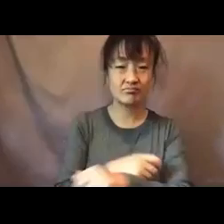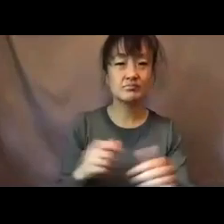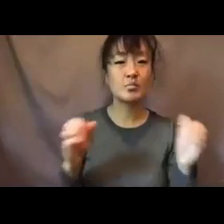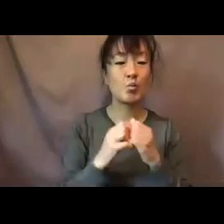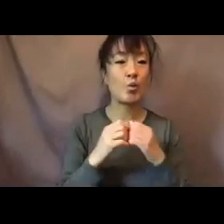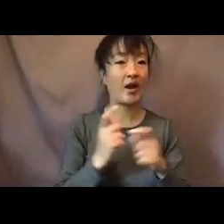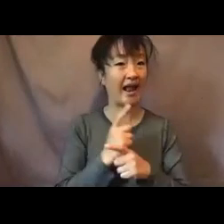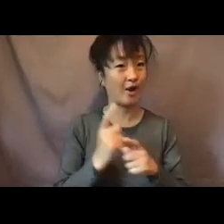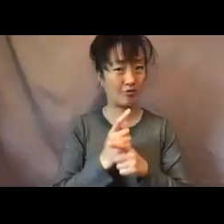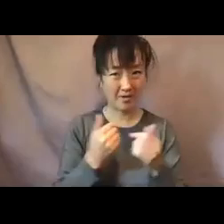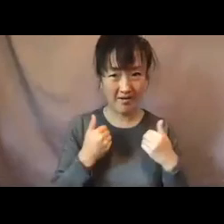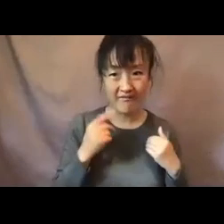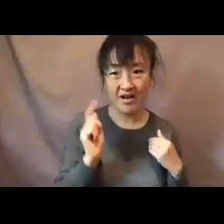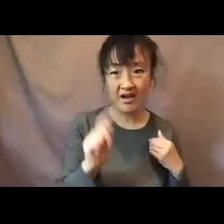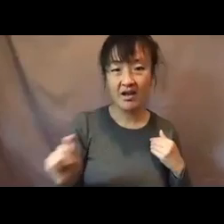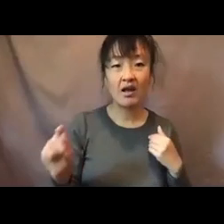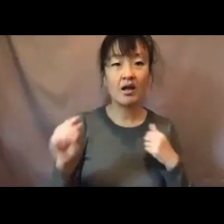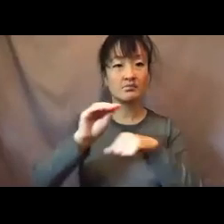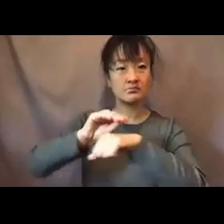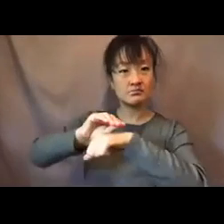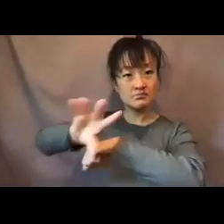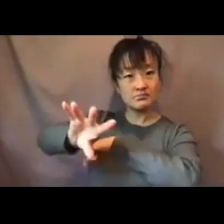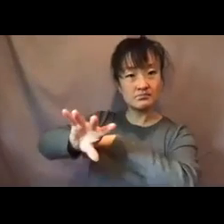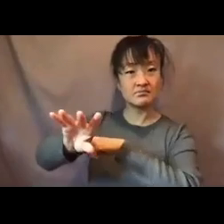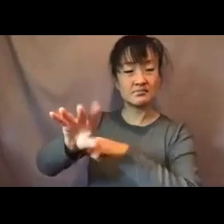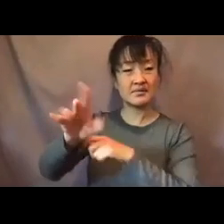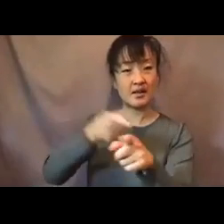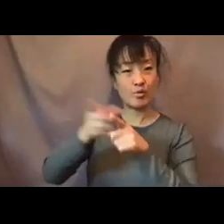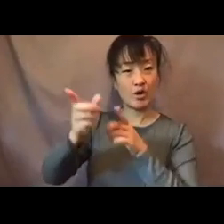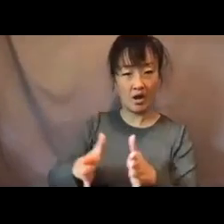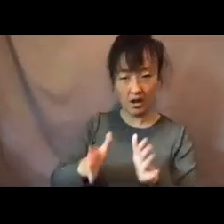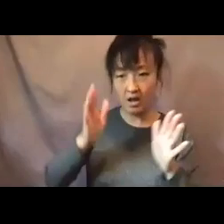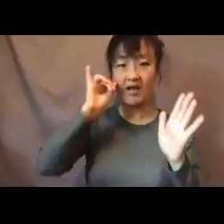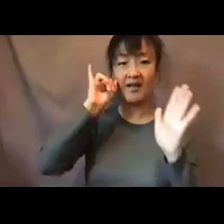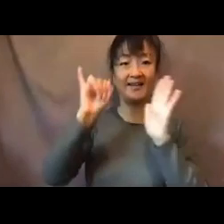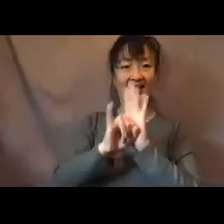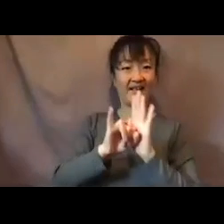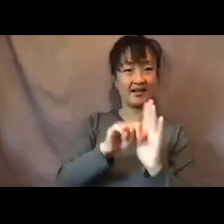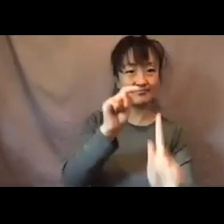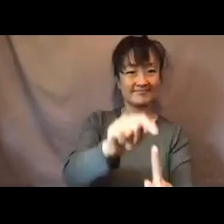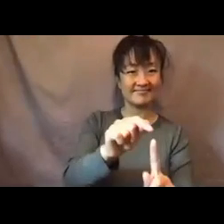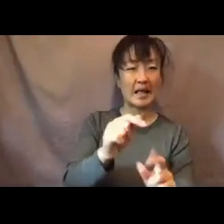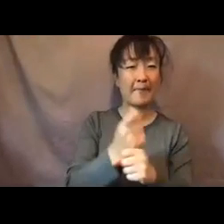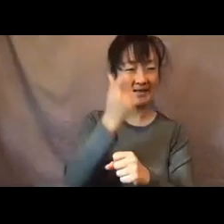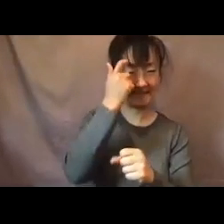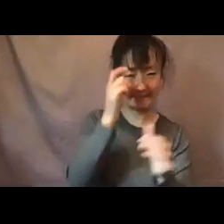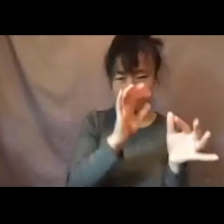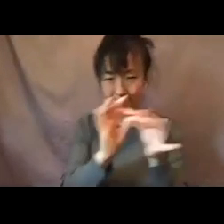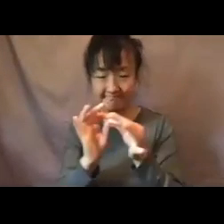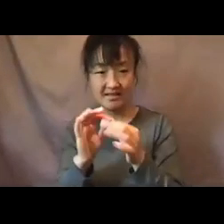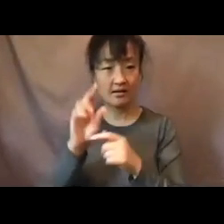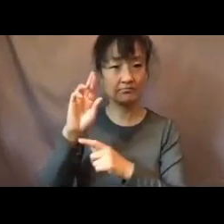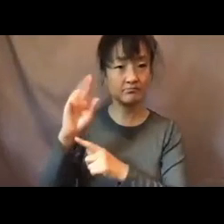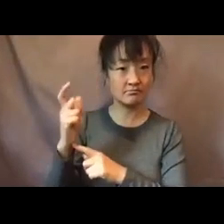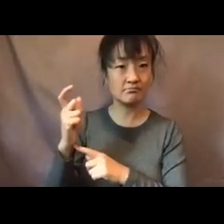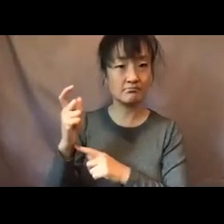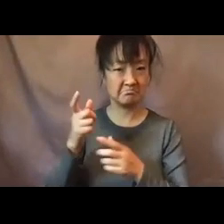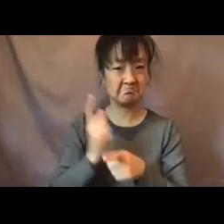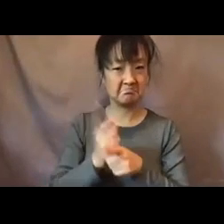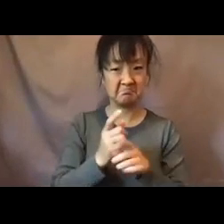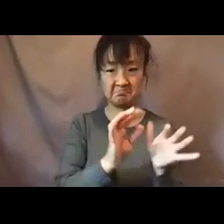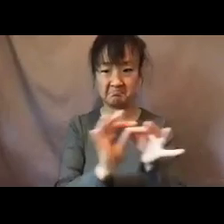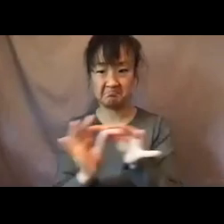so they inform the practitioner of what points might make sense in a point prescription, right? So all of